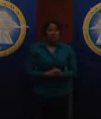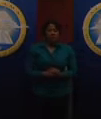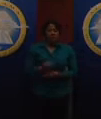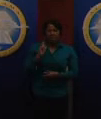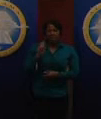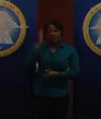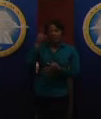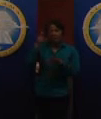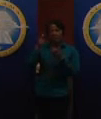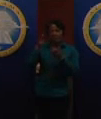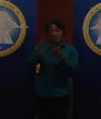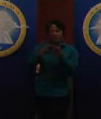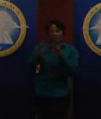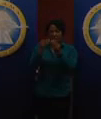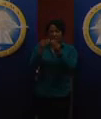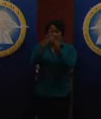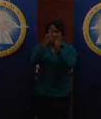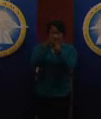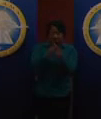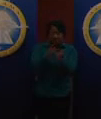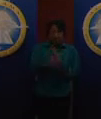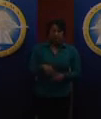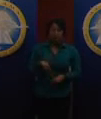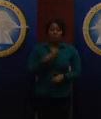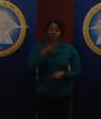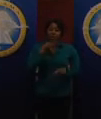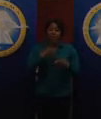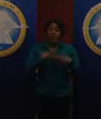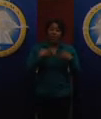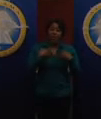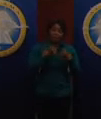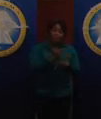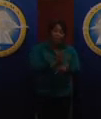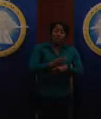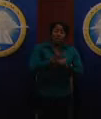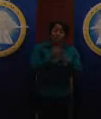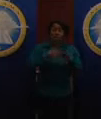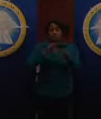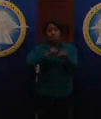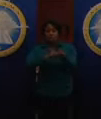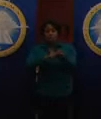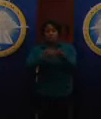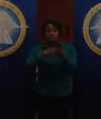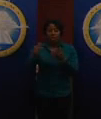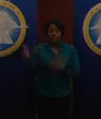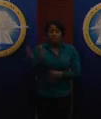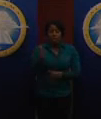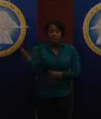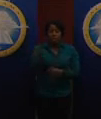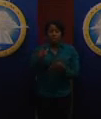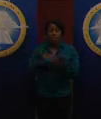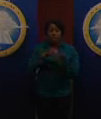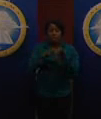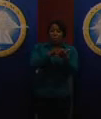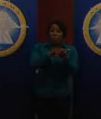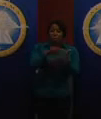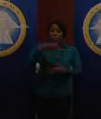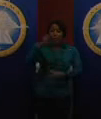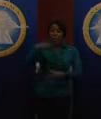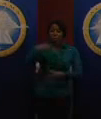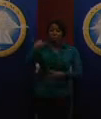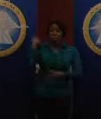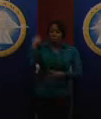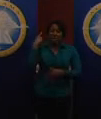little bit. So we have addressed areas of healthcare, nursing, transportation, vulnerable populations, which would include